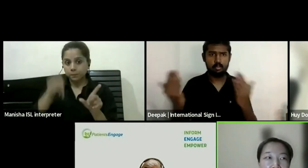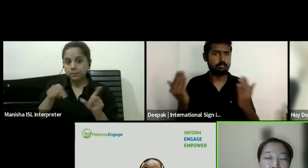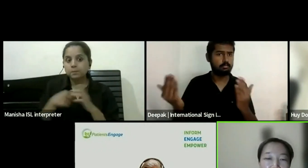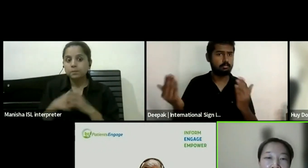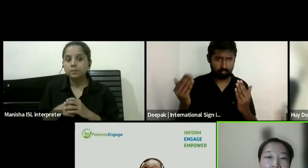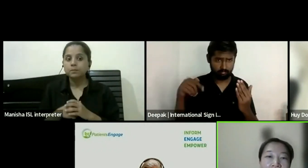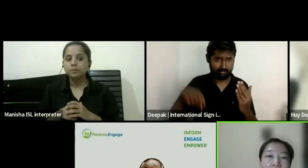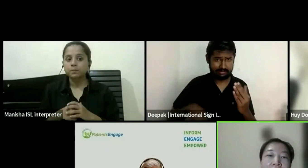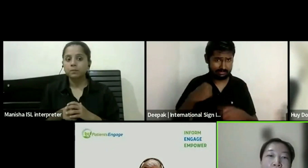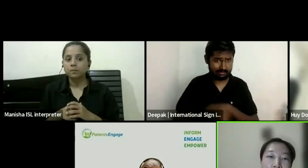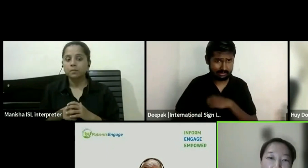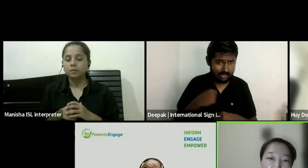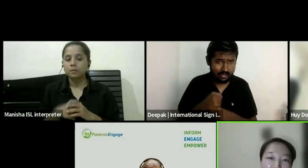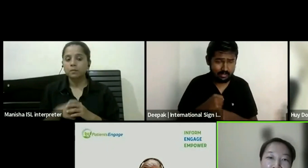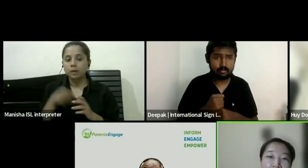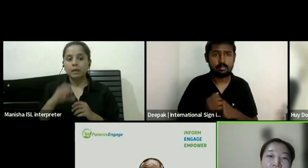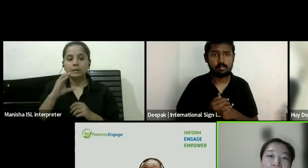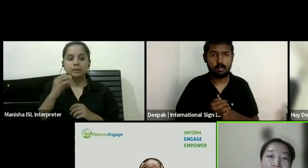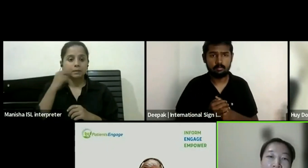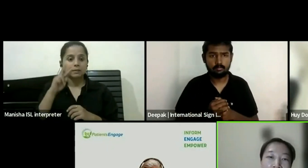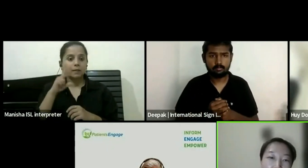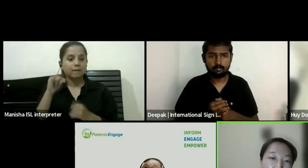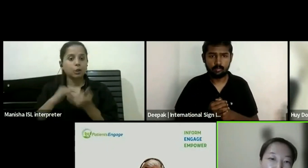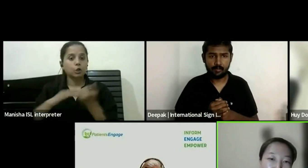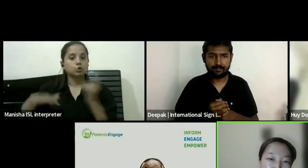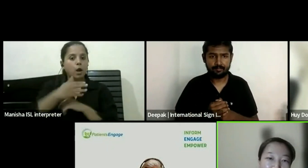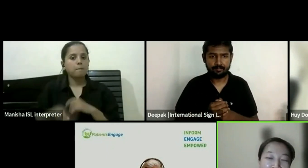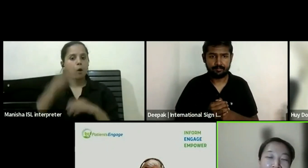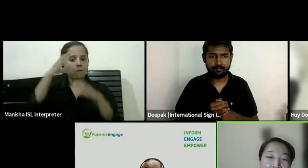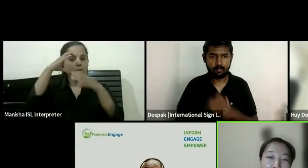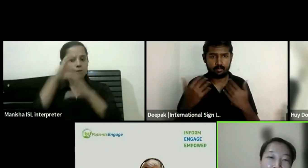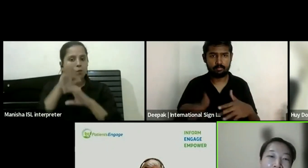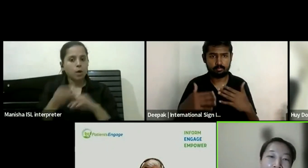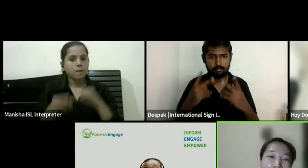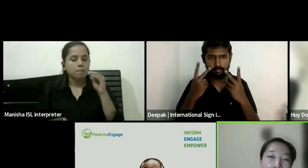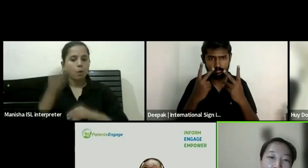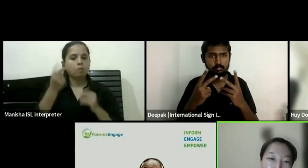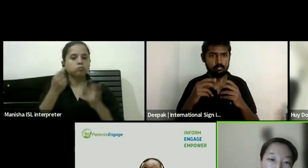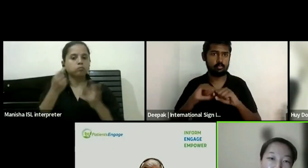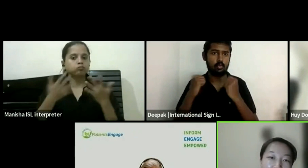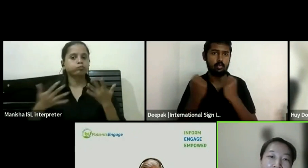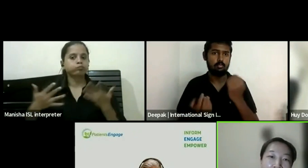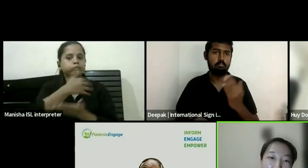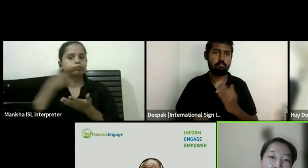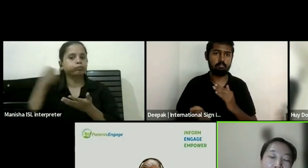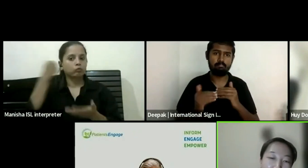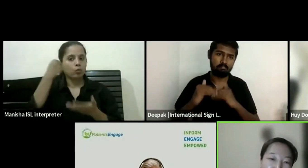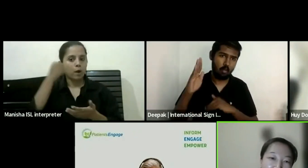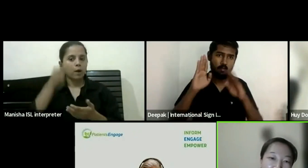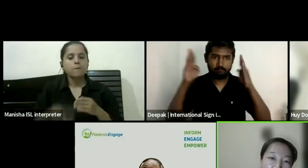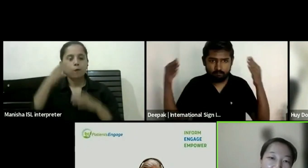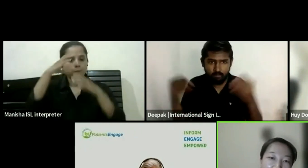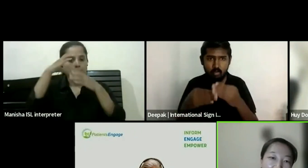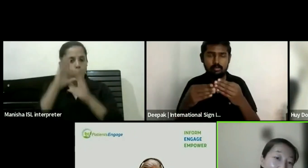the civil society put more attention and have more fundraising for focus and help for